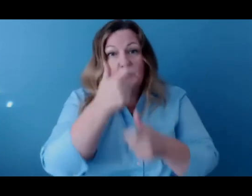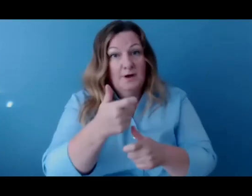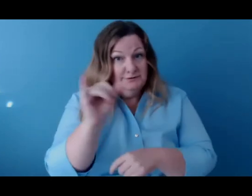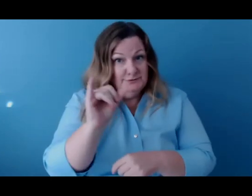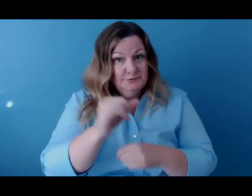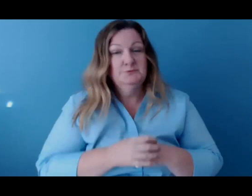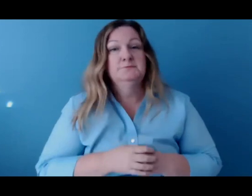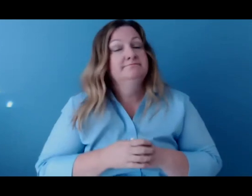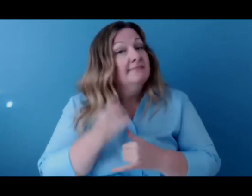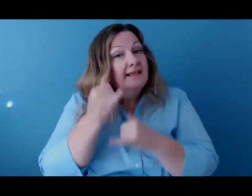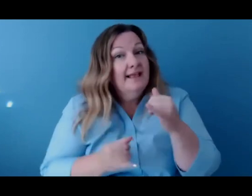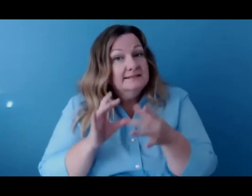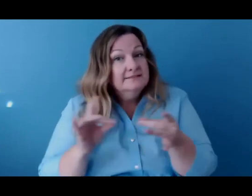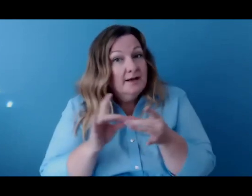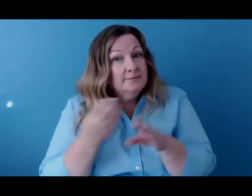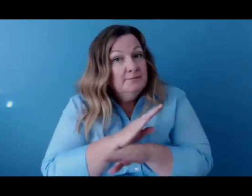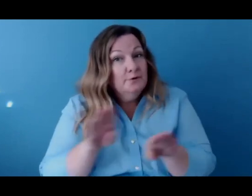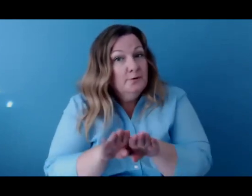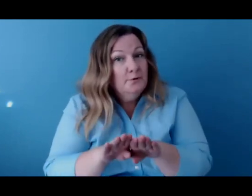any last thoughts, Sachin, before we sign off?